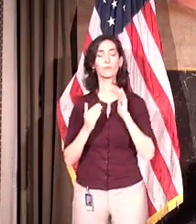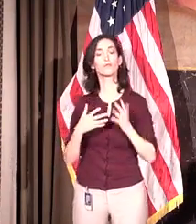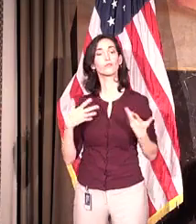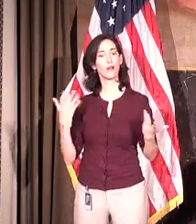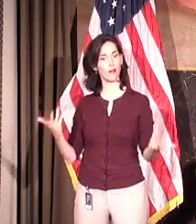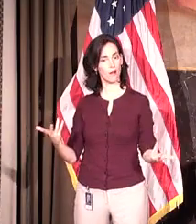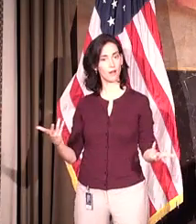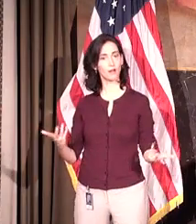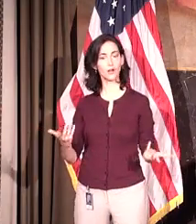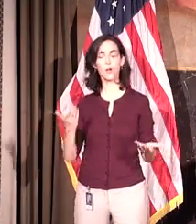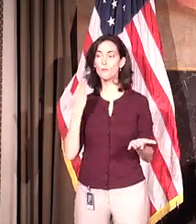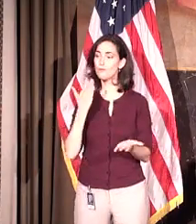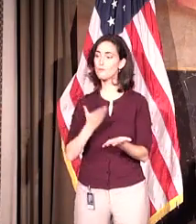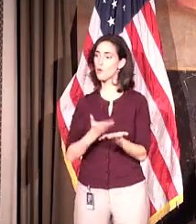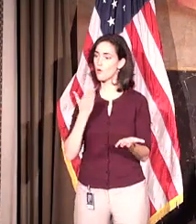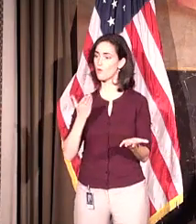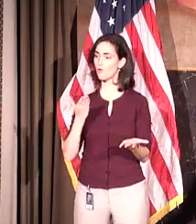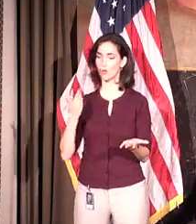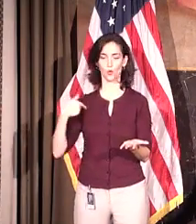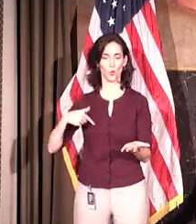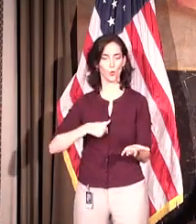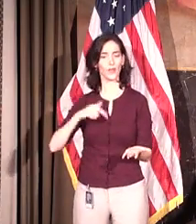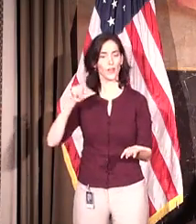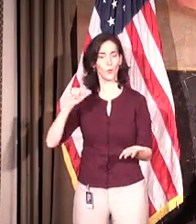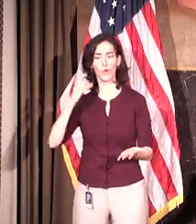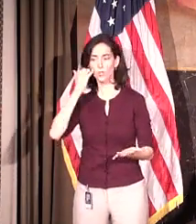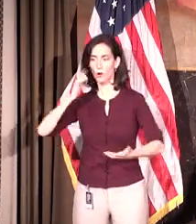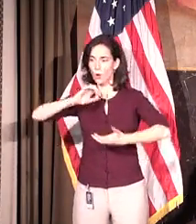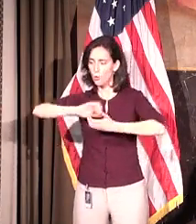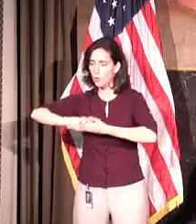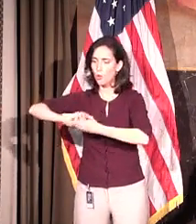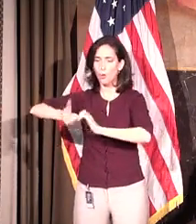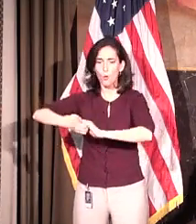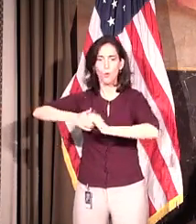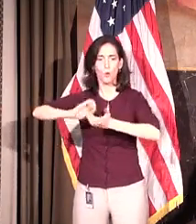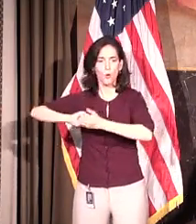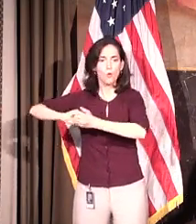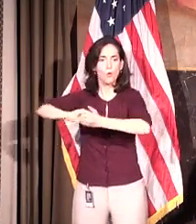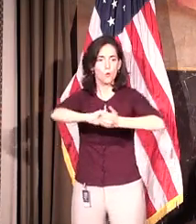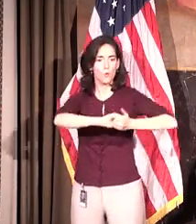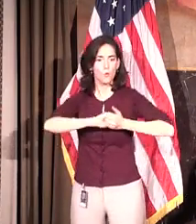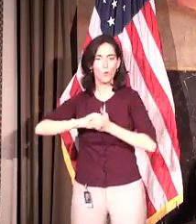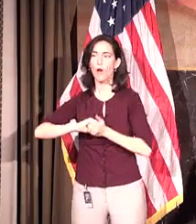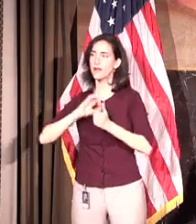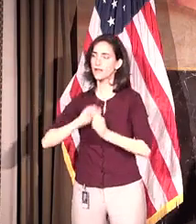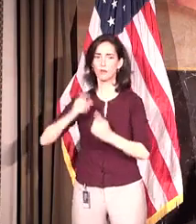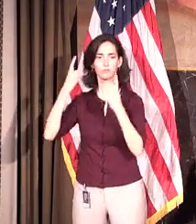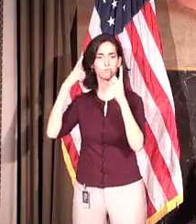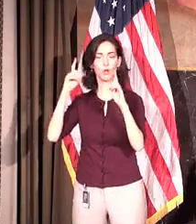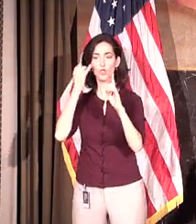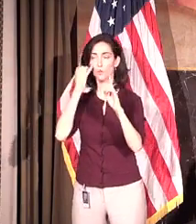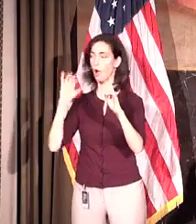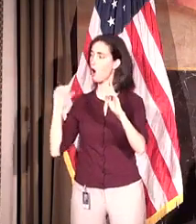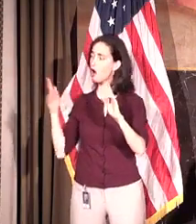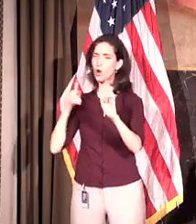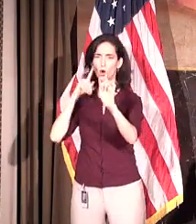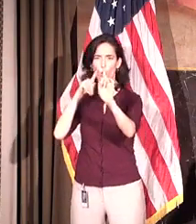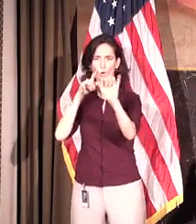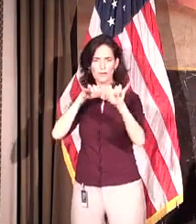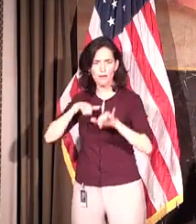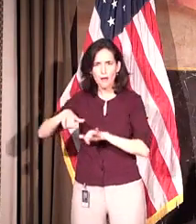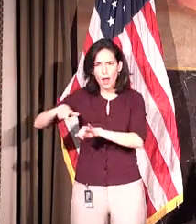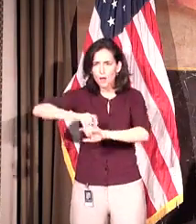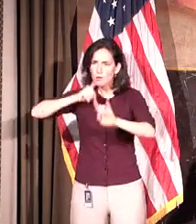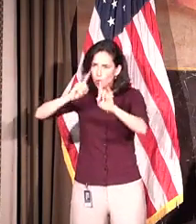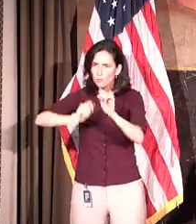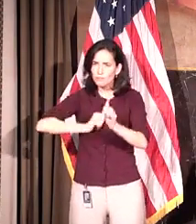can do as Louisianans working together in order to accomplish a common goal and something that's really